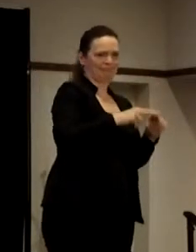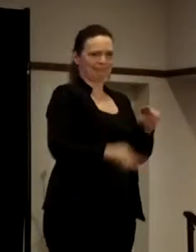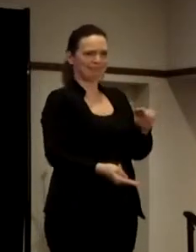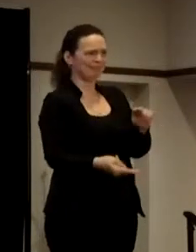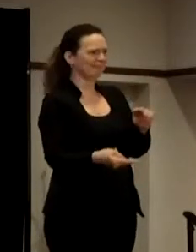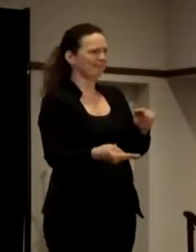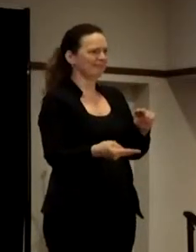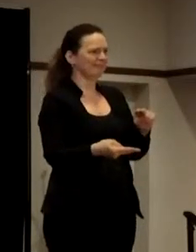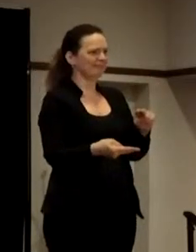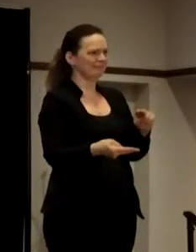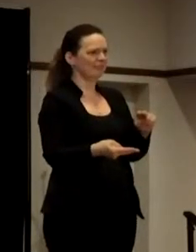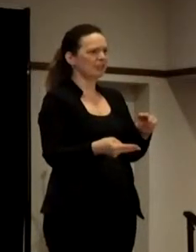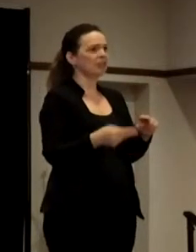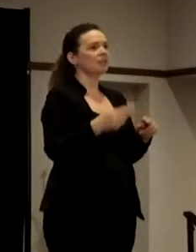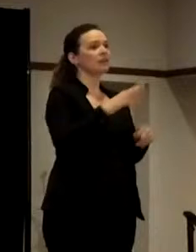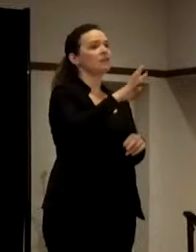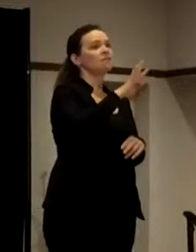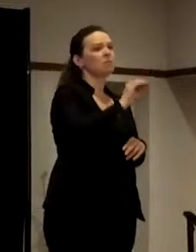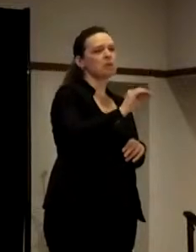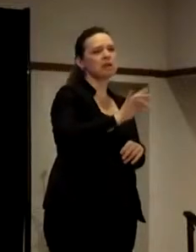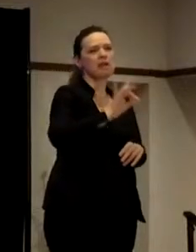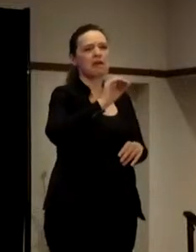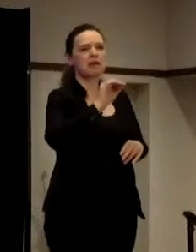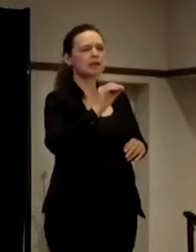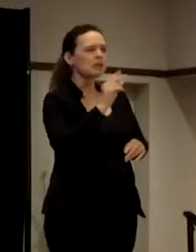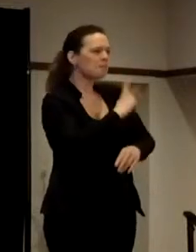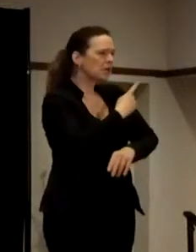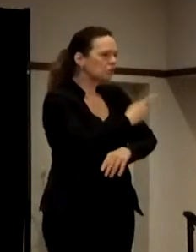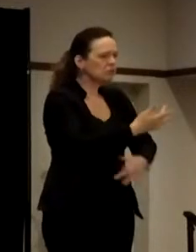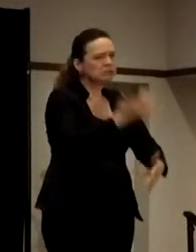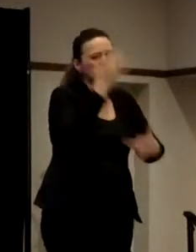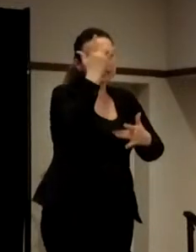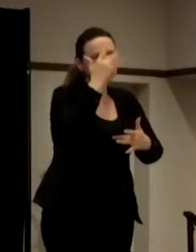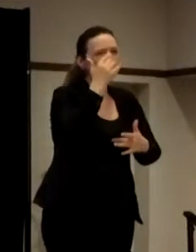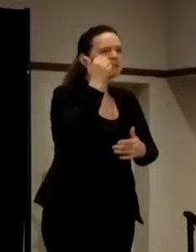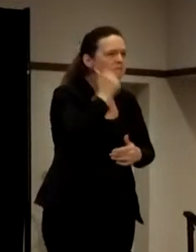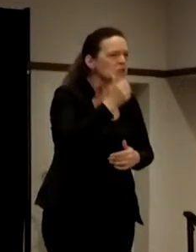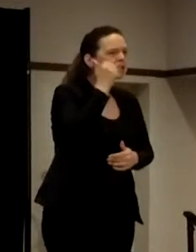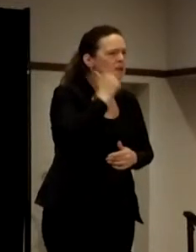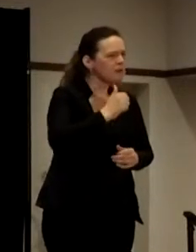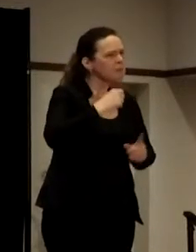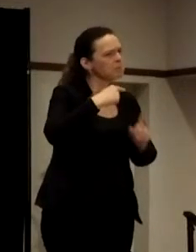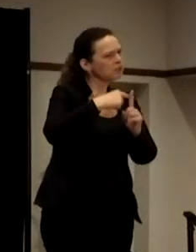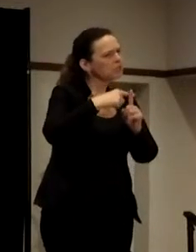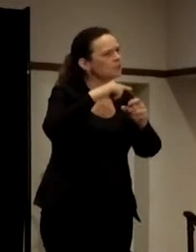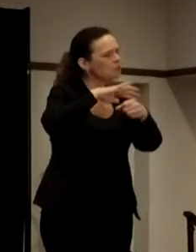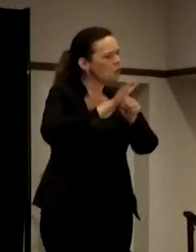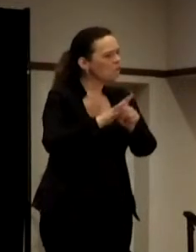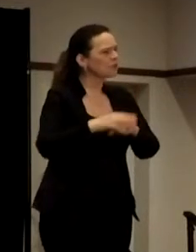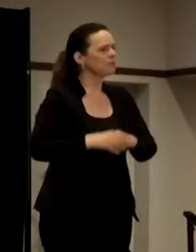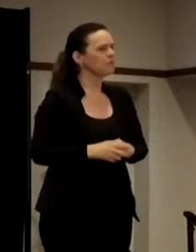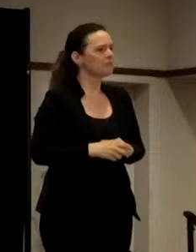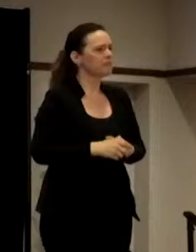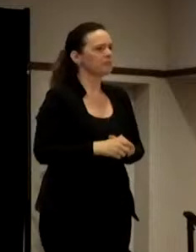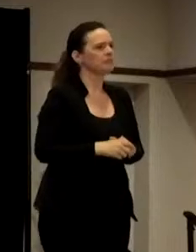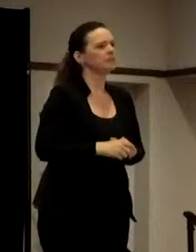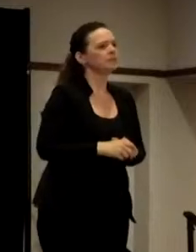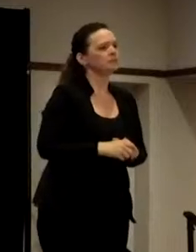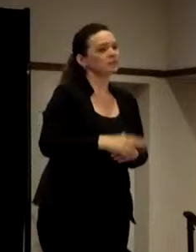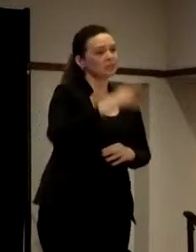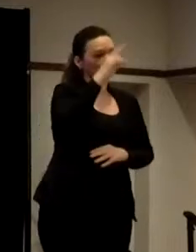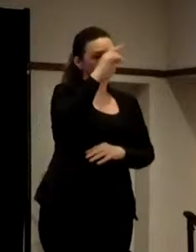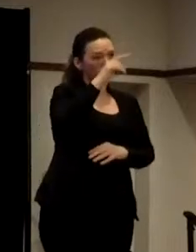range per day. Today we have 61 new cases, and we have